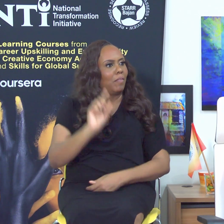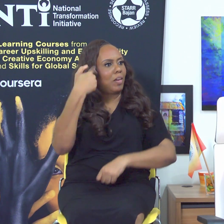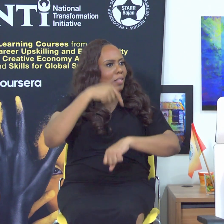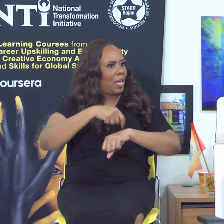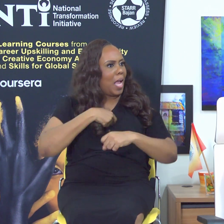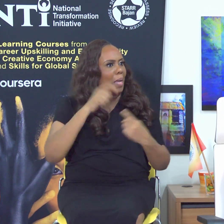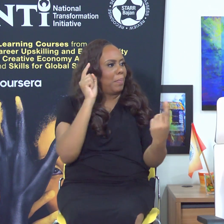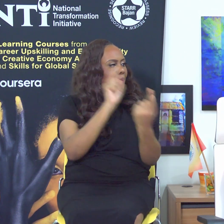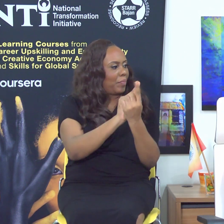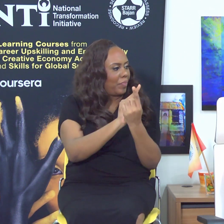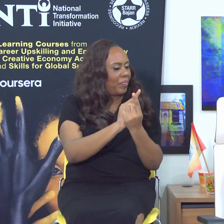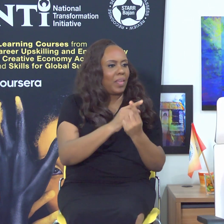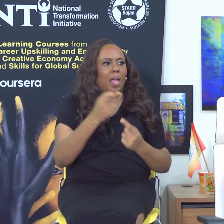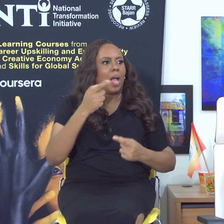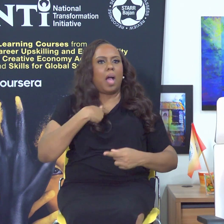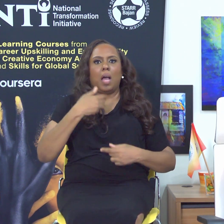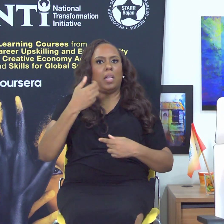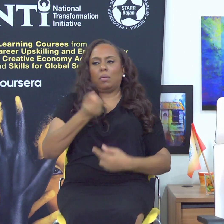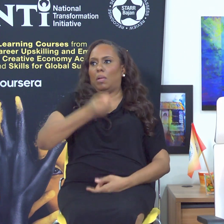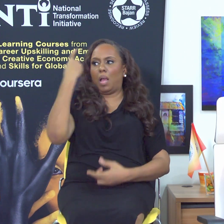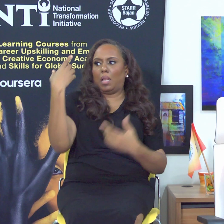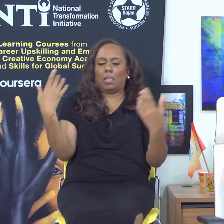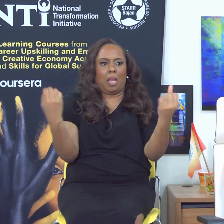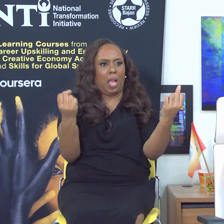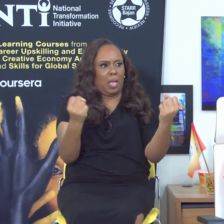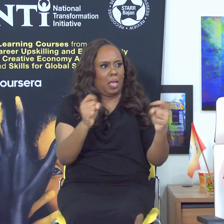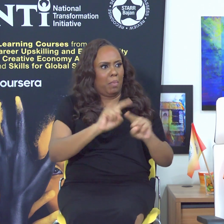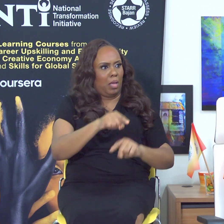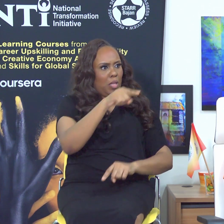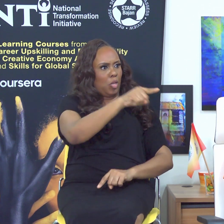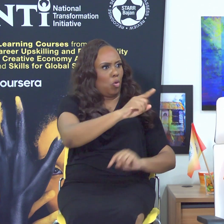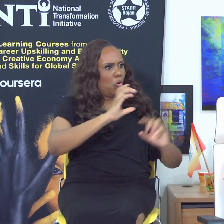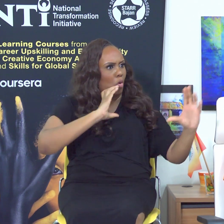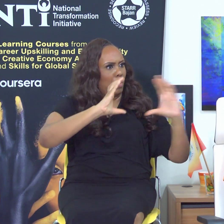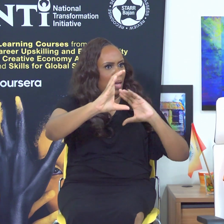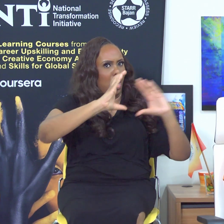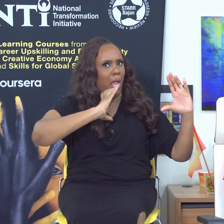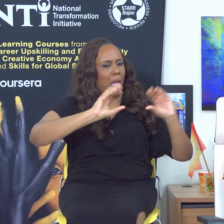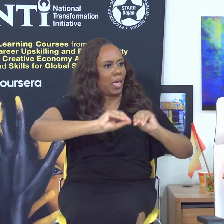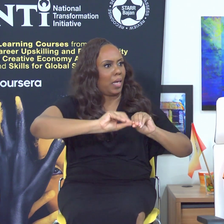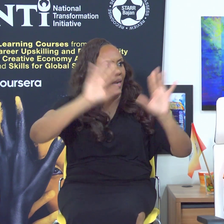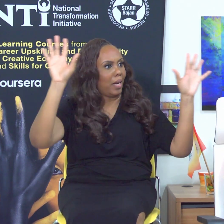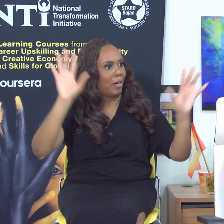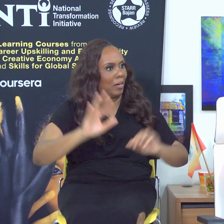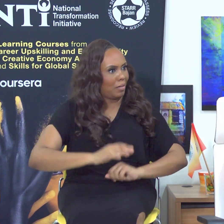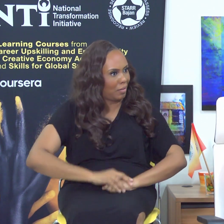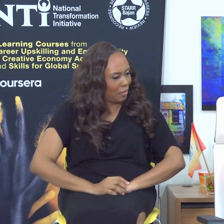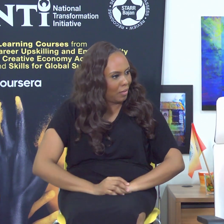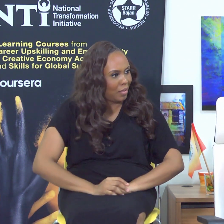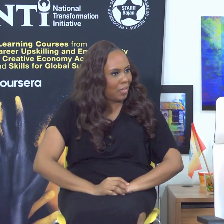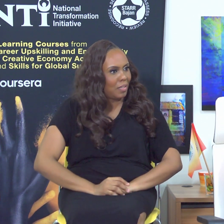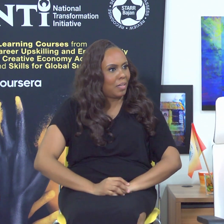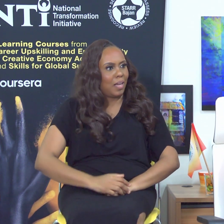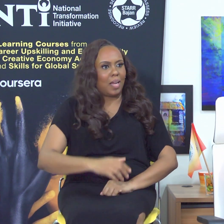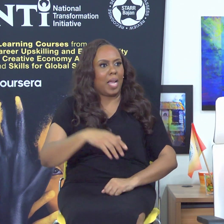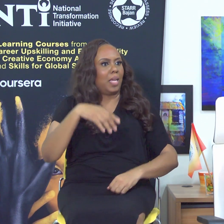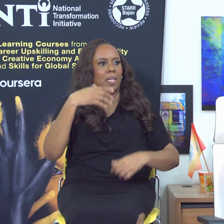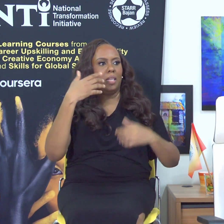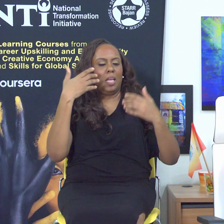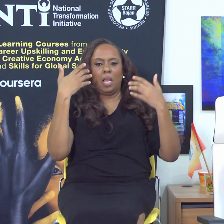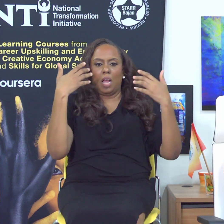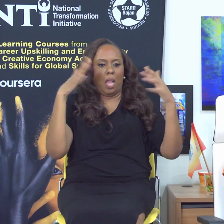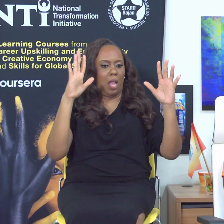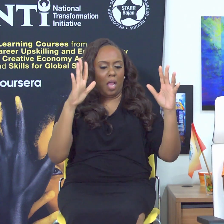I don't understand sign, but this woman communicates so clearly. So even though I couldn't understand what you're